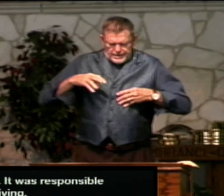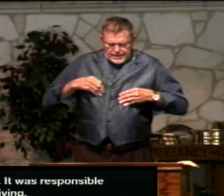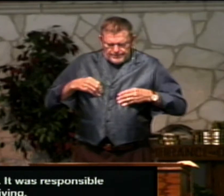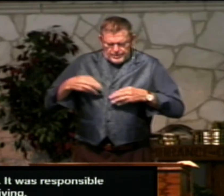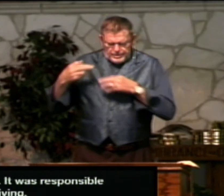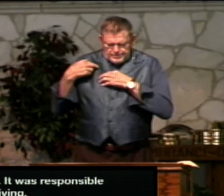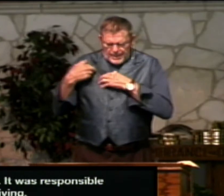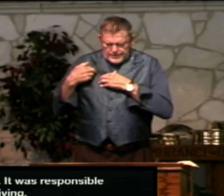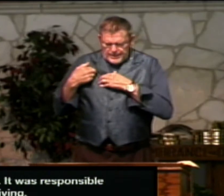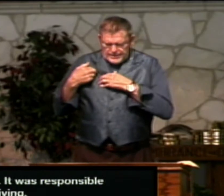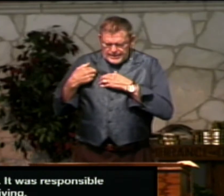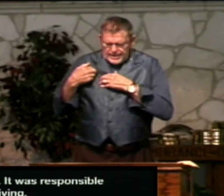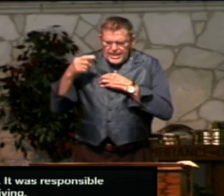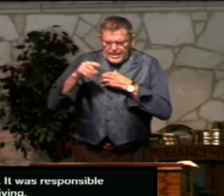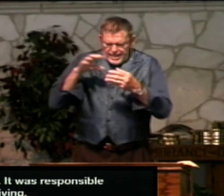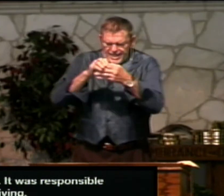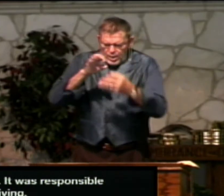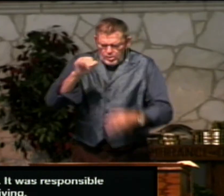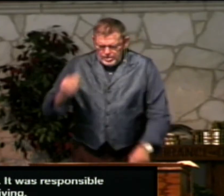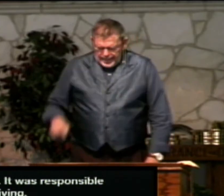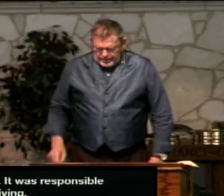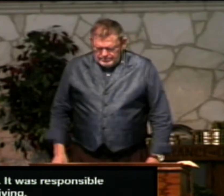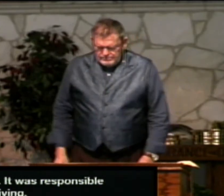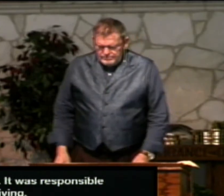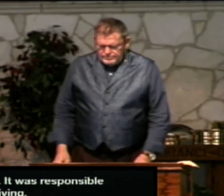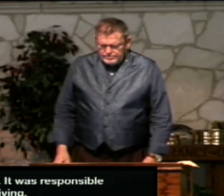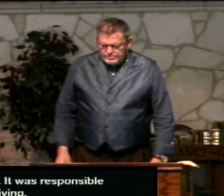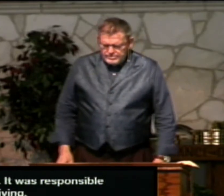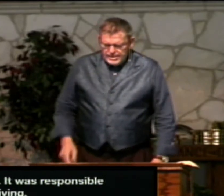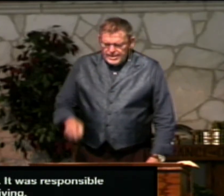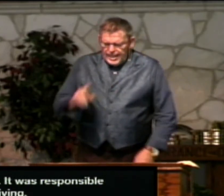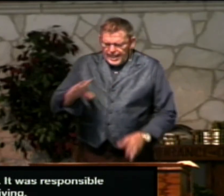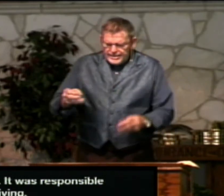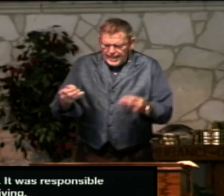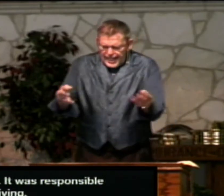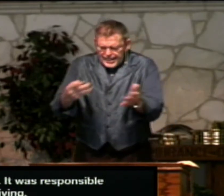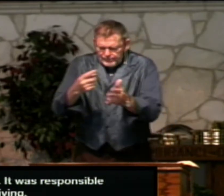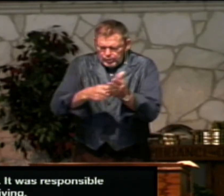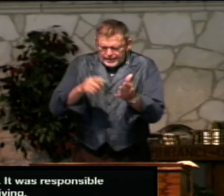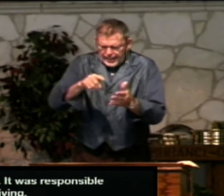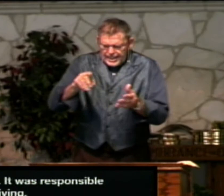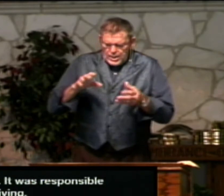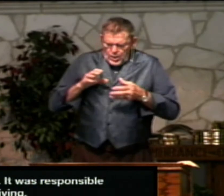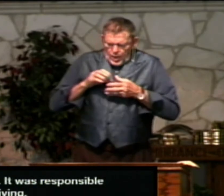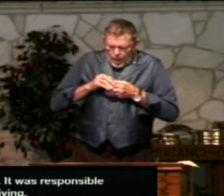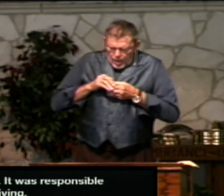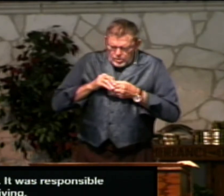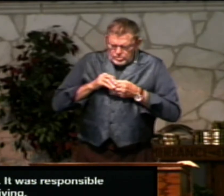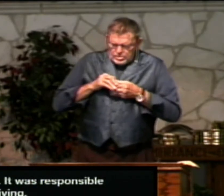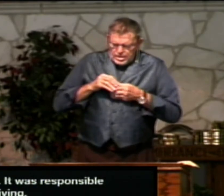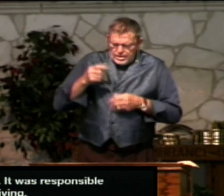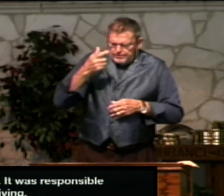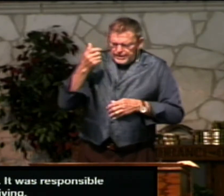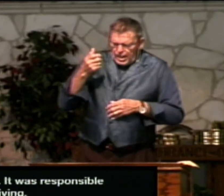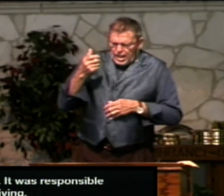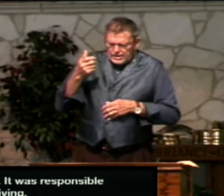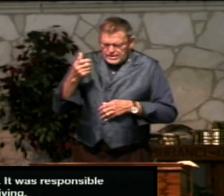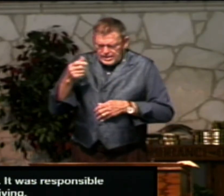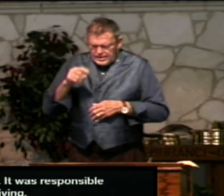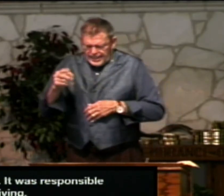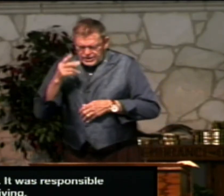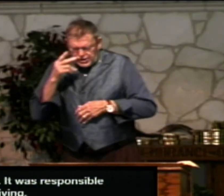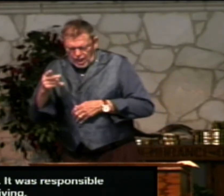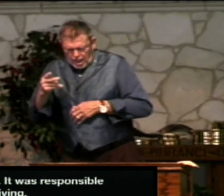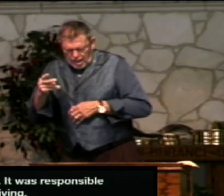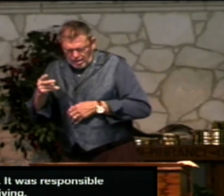have to accept the responsibility. They owned it and gave what they owned